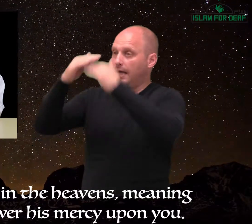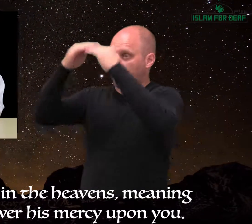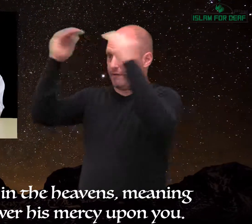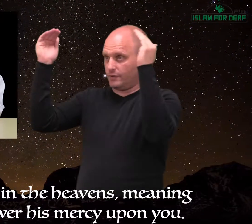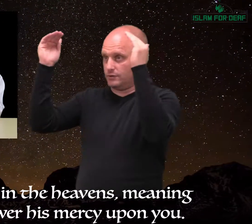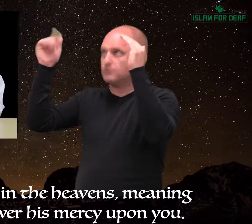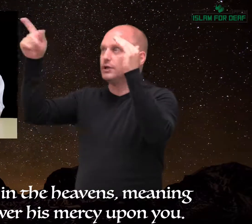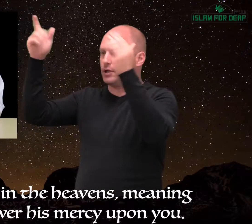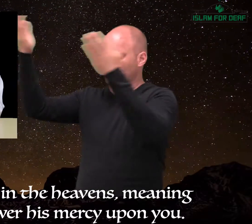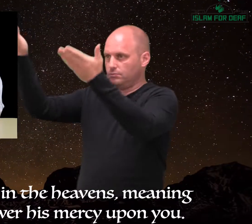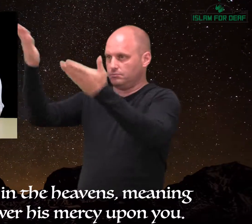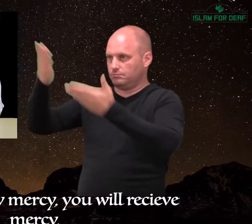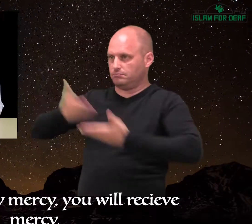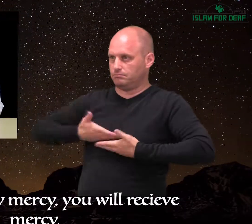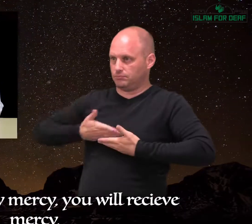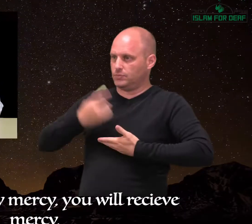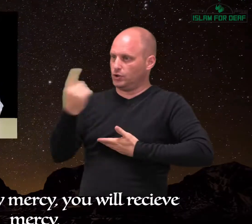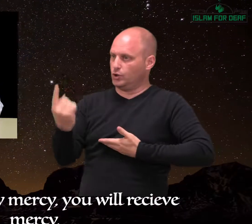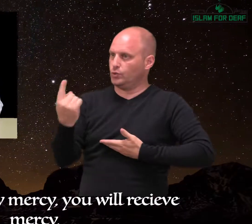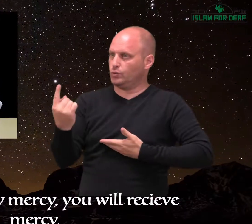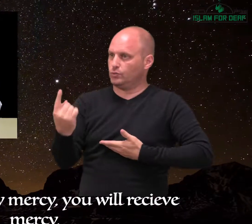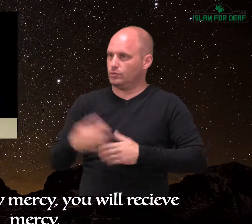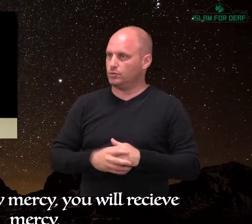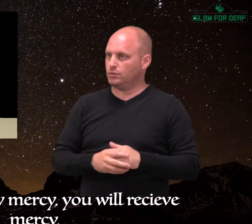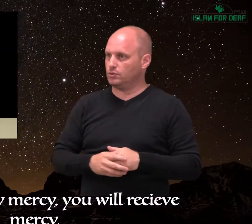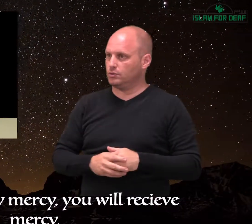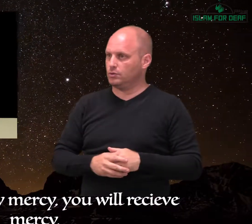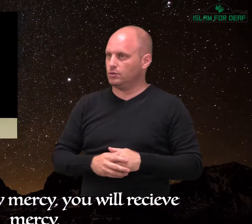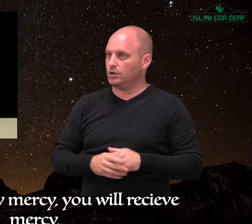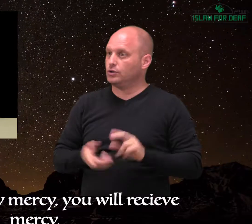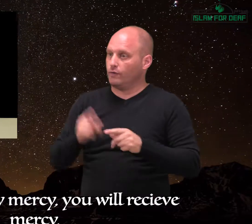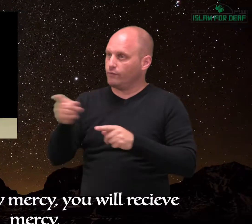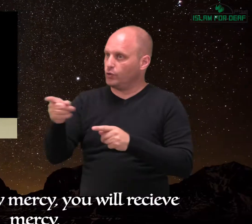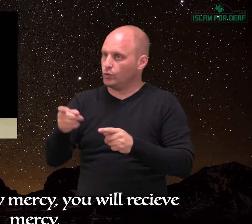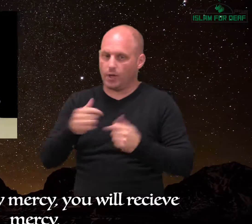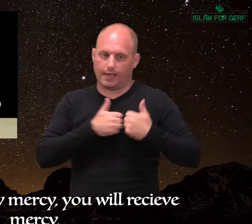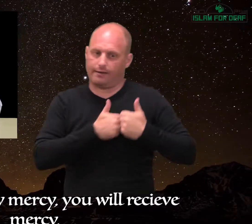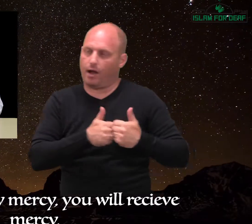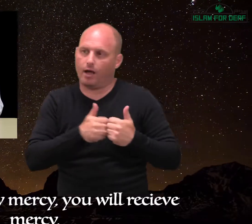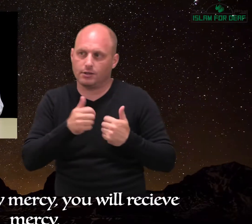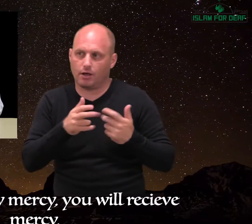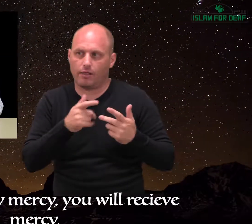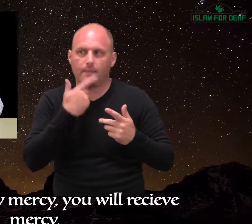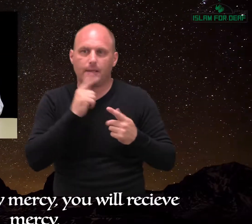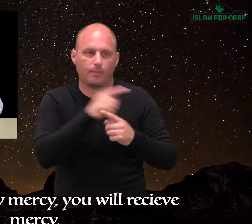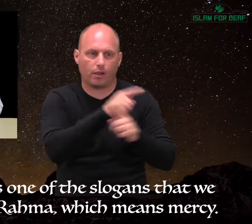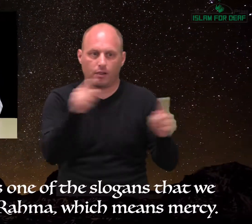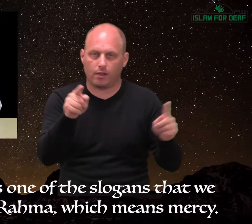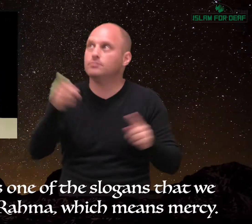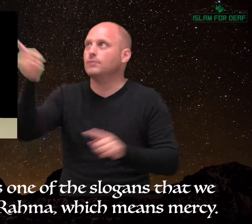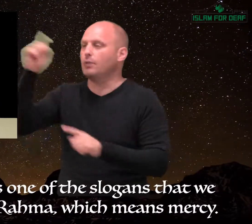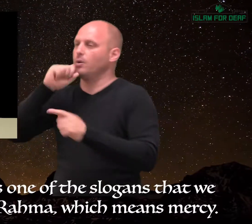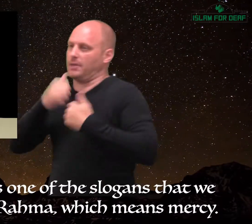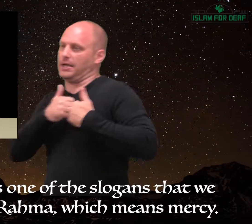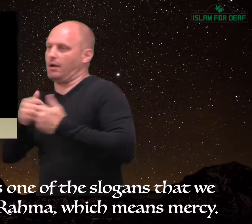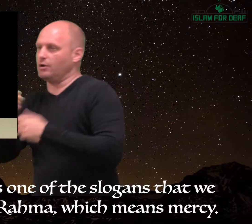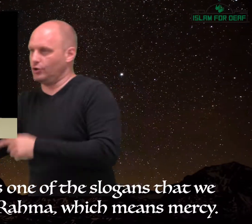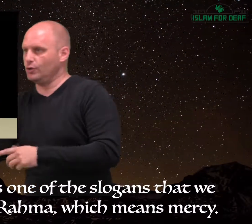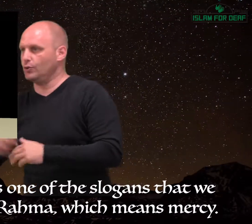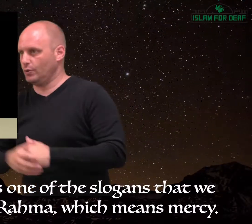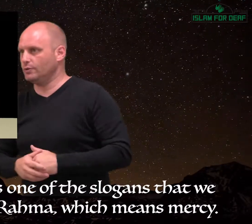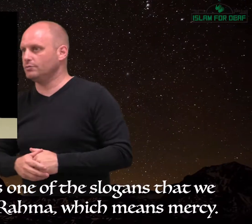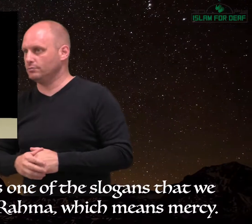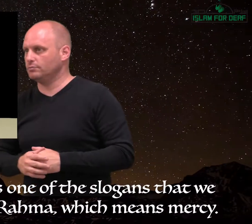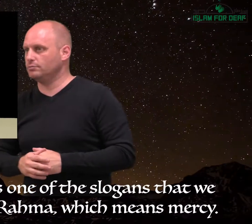meaning God, he will show his mercy upon you. So, if you show mercy, you'll receive mercy. That is why this is one of the